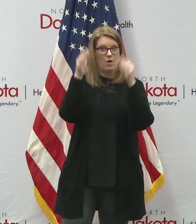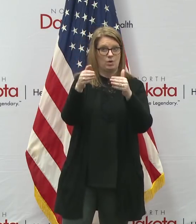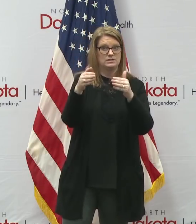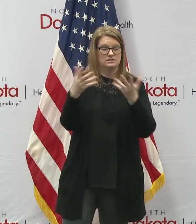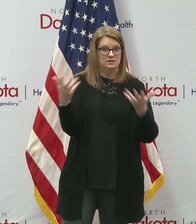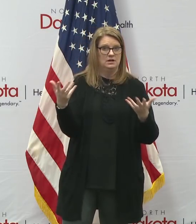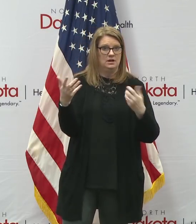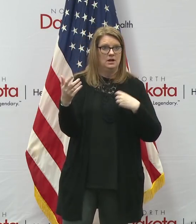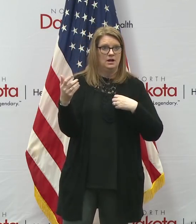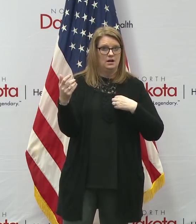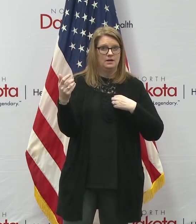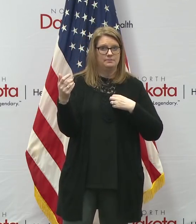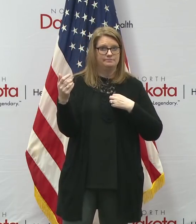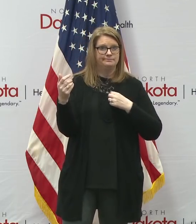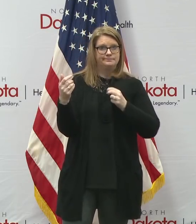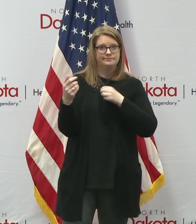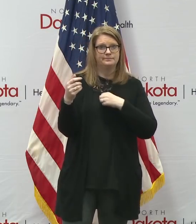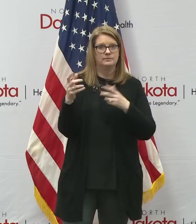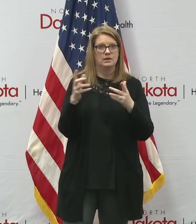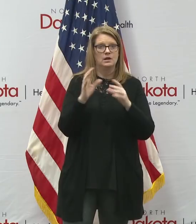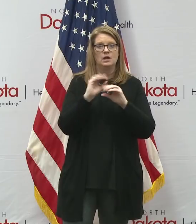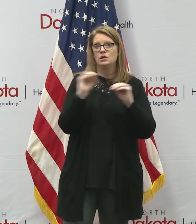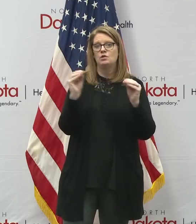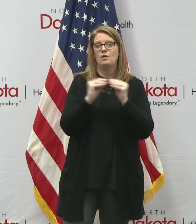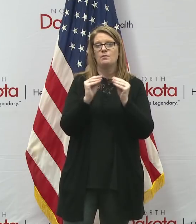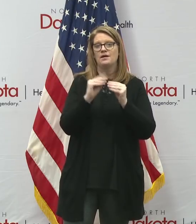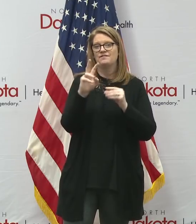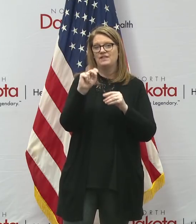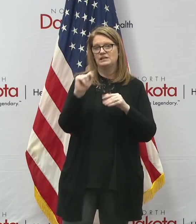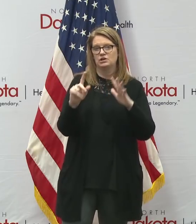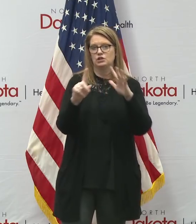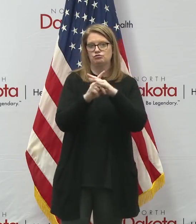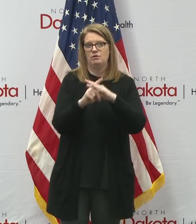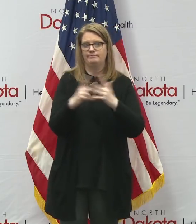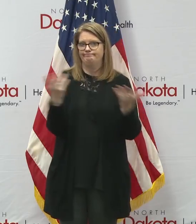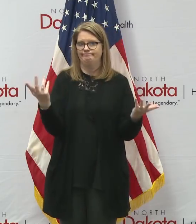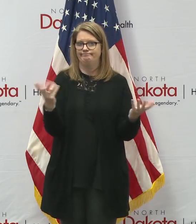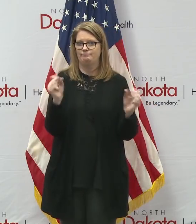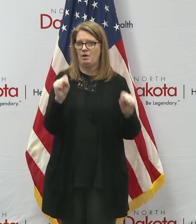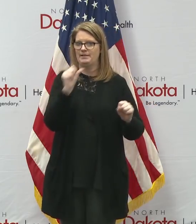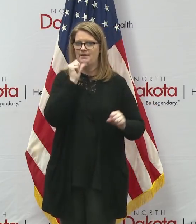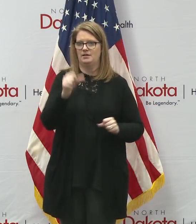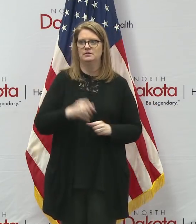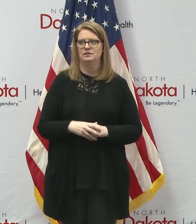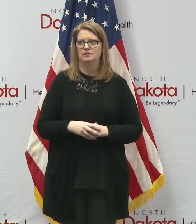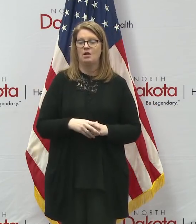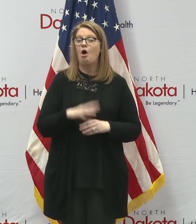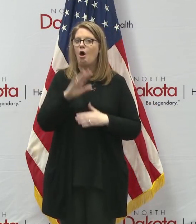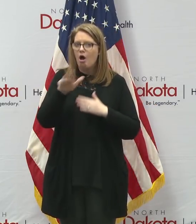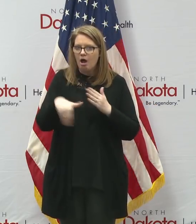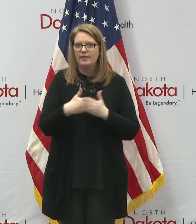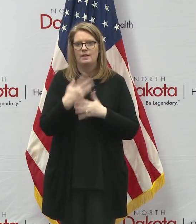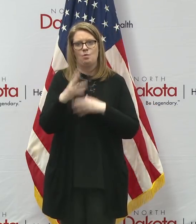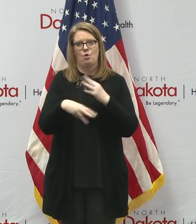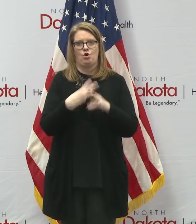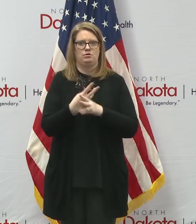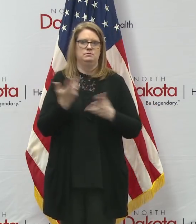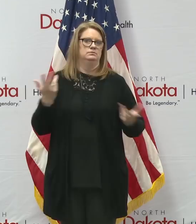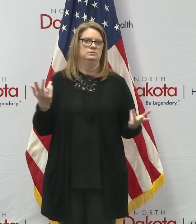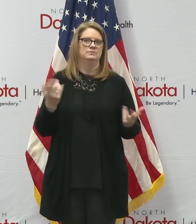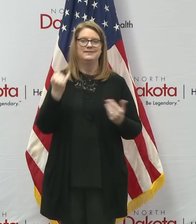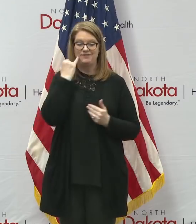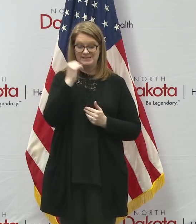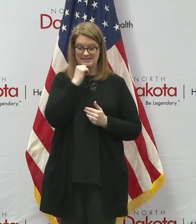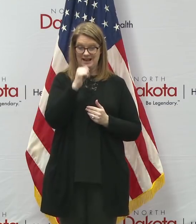no more ventilators will be showing up in North Dakota, because there's just everybody in the world, and if it's not the